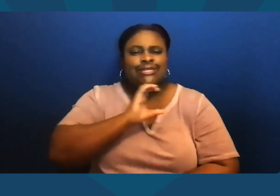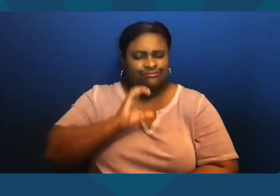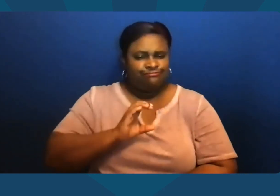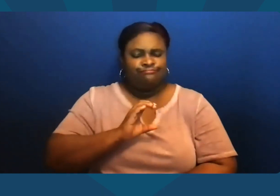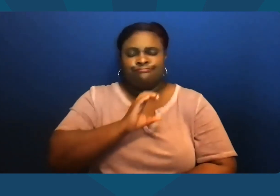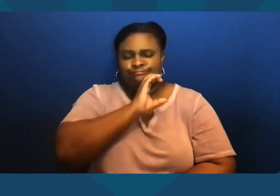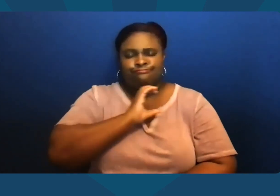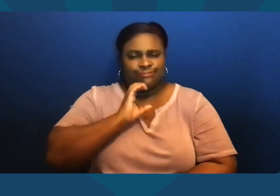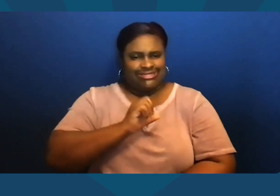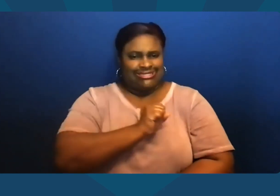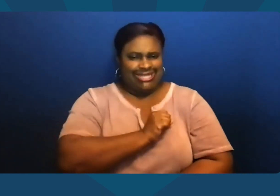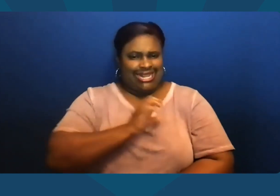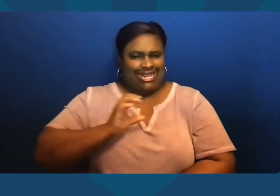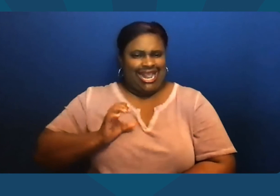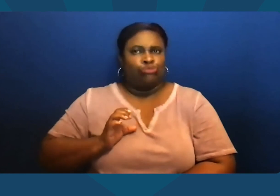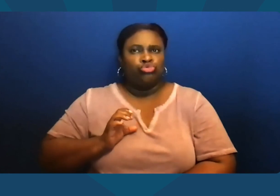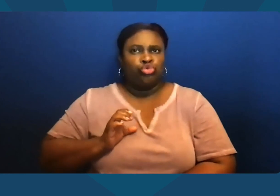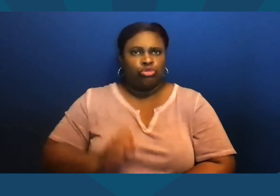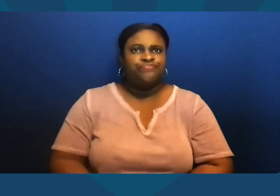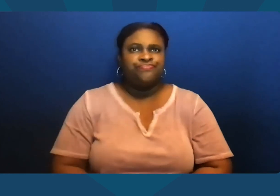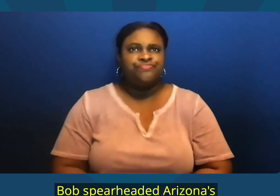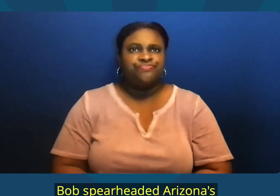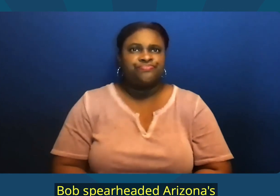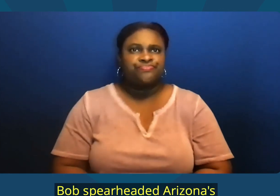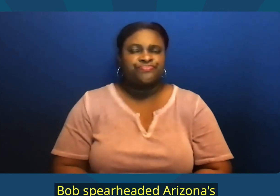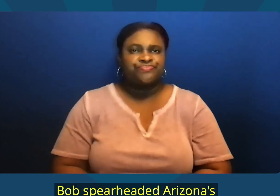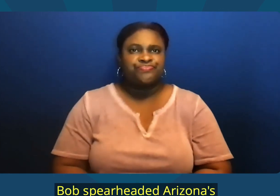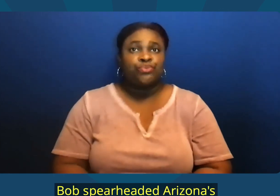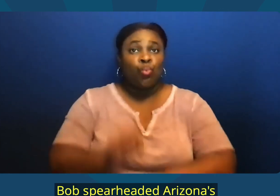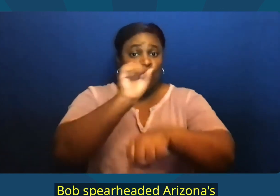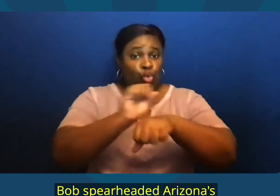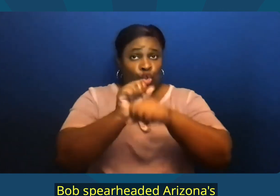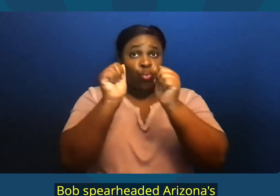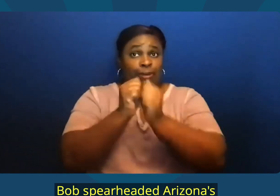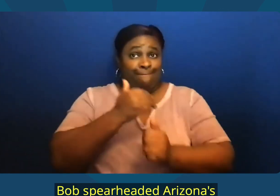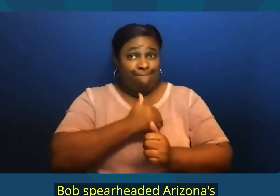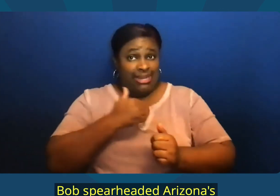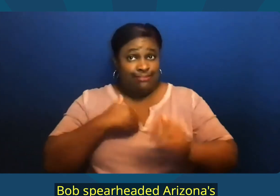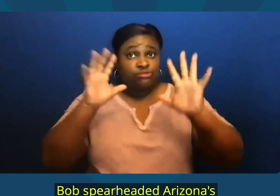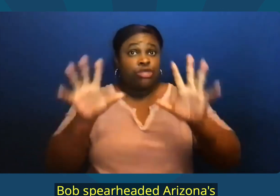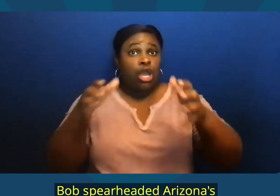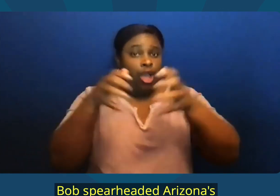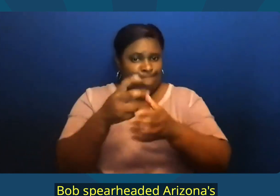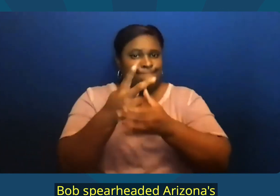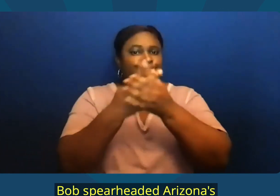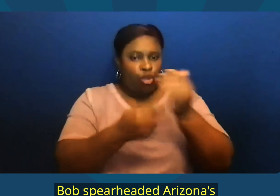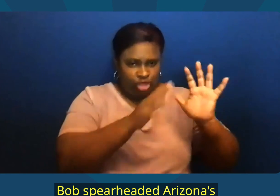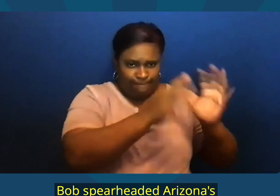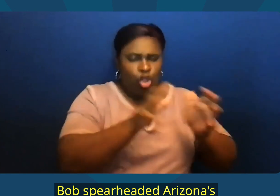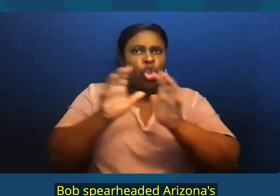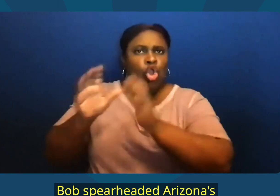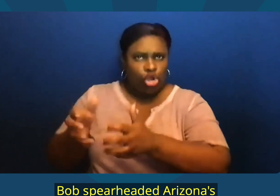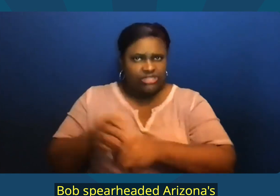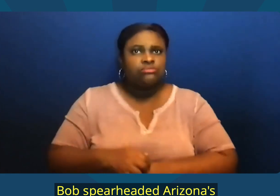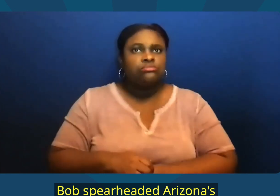working with members from both parties. Bob spearheaded Arizona's most forward-thinking